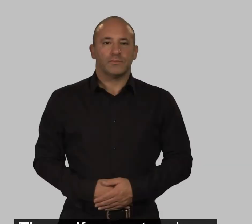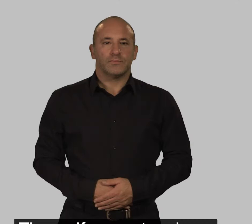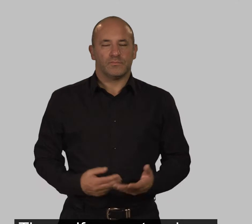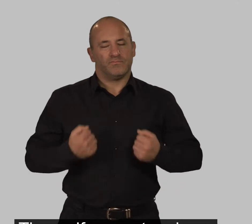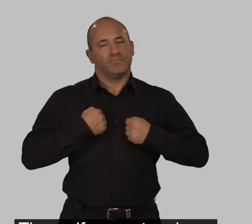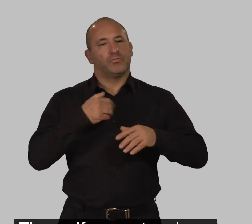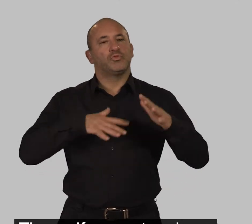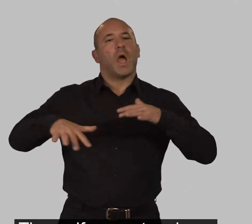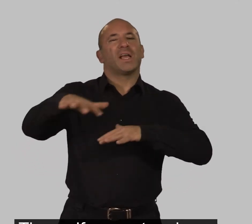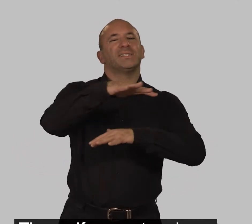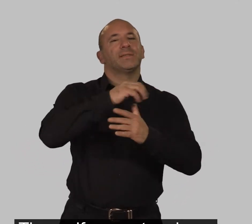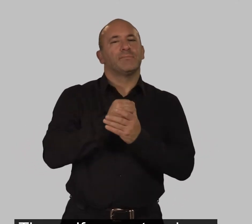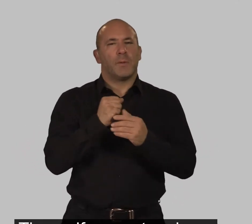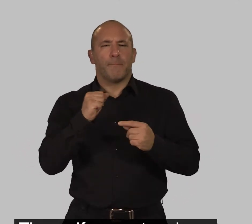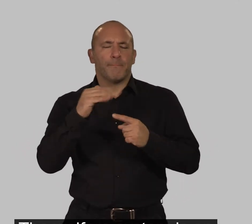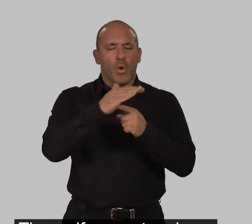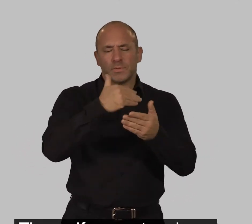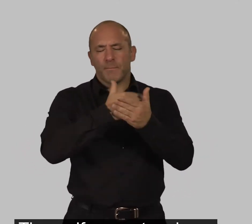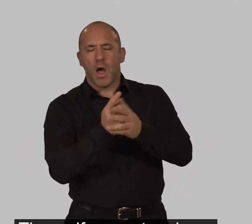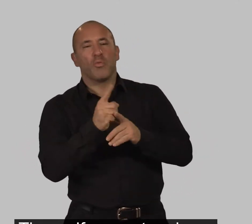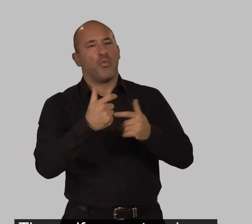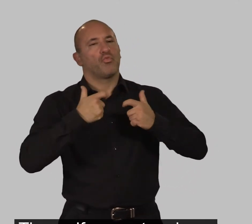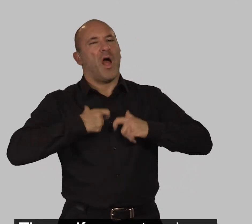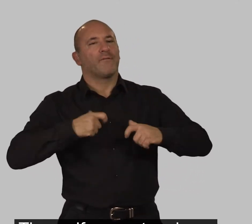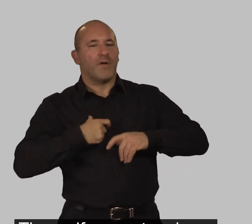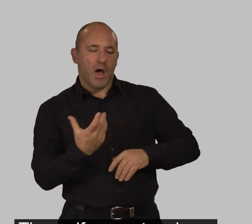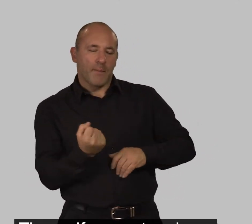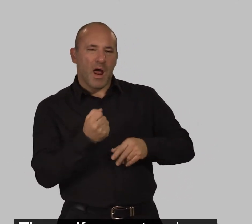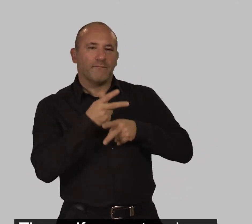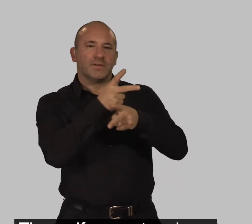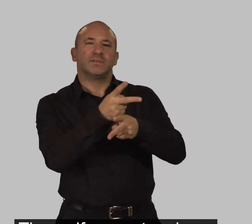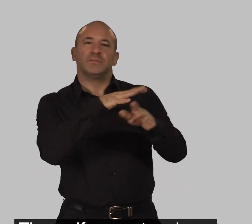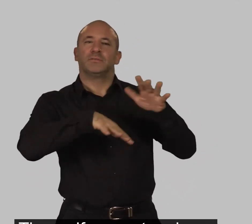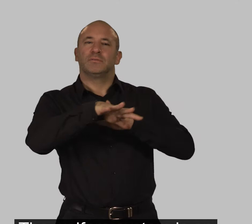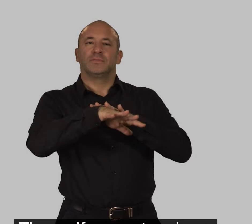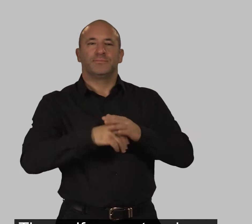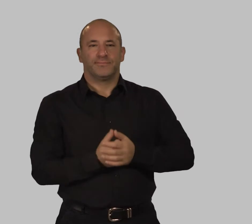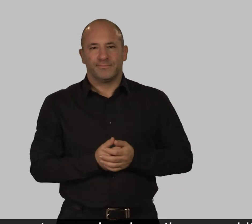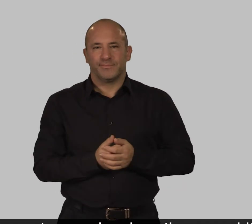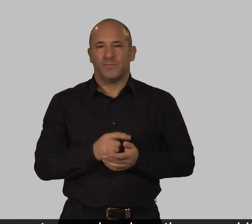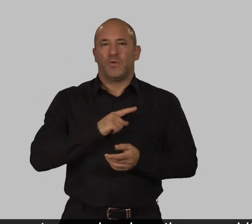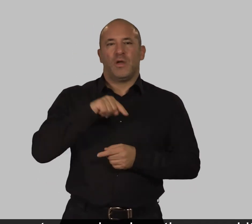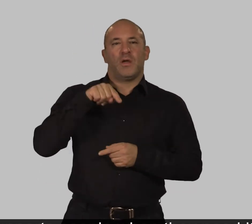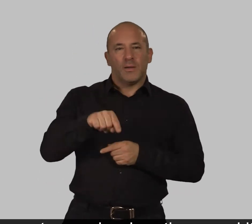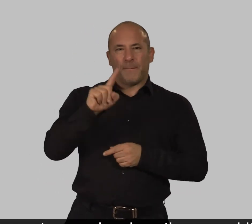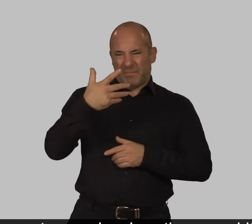The welfare system is an important part of society. It supports people when they need